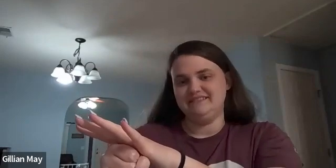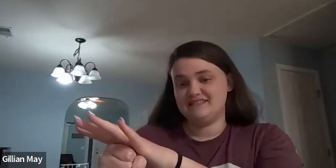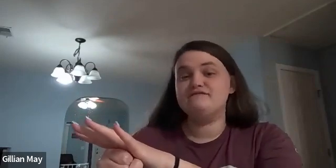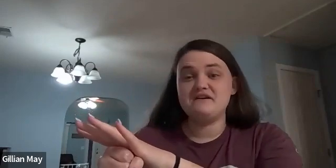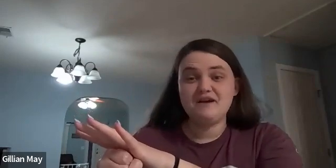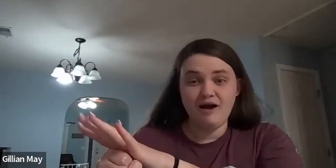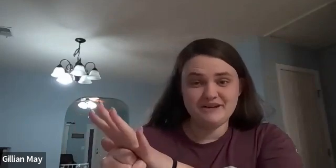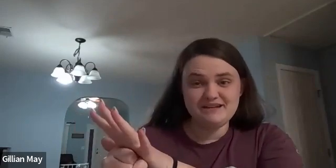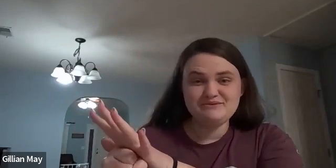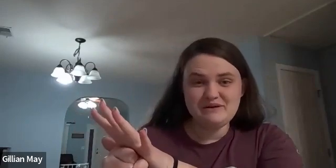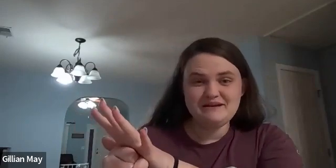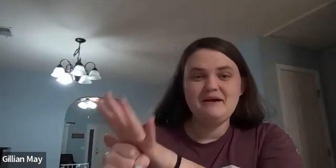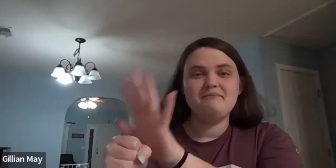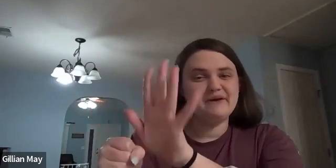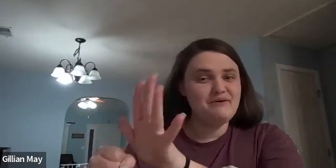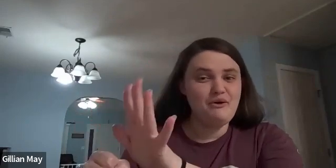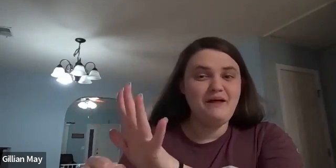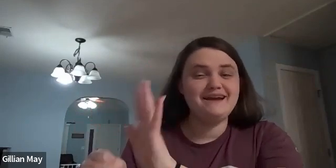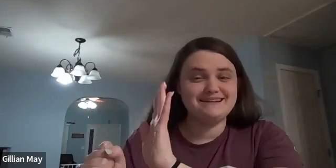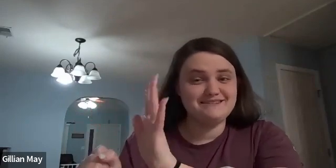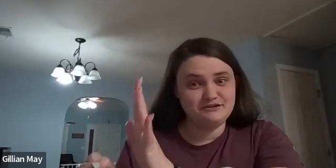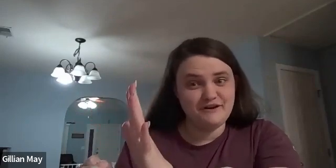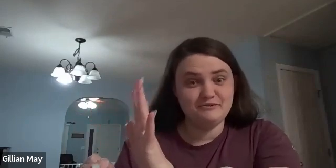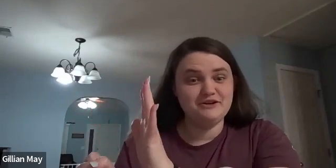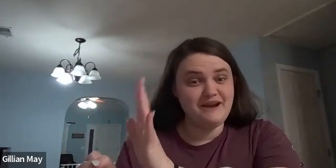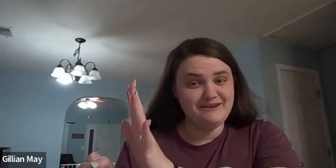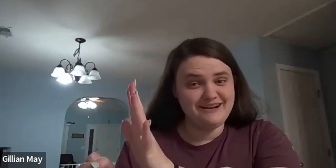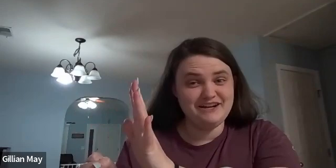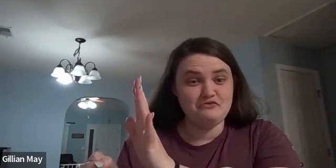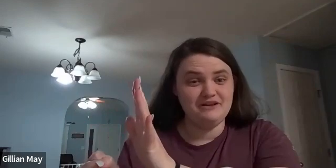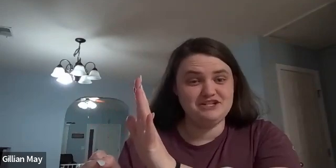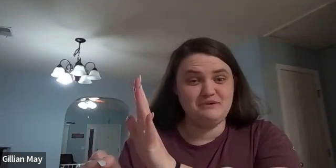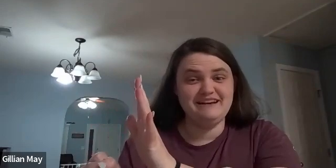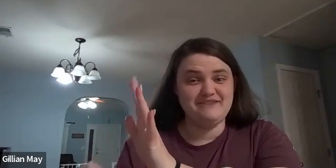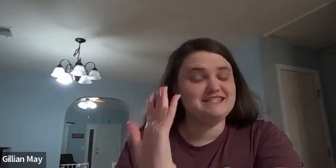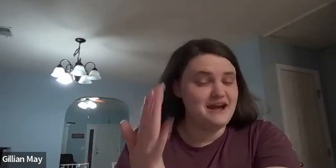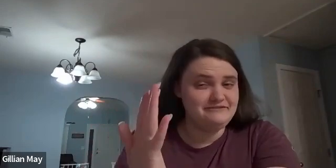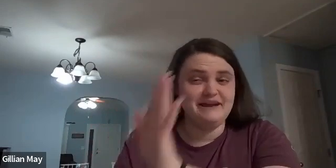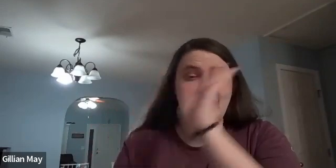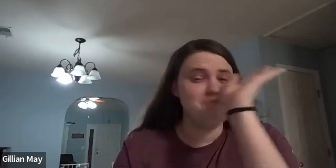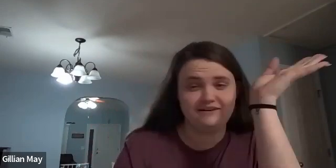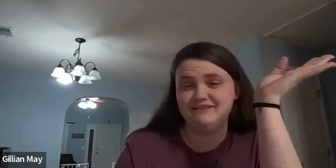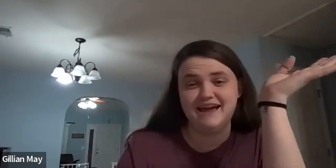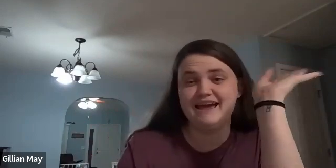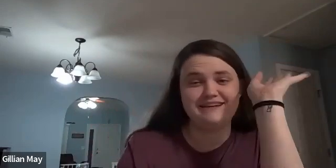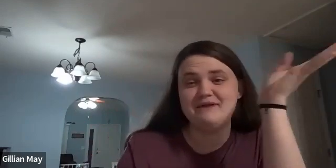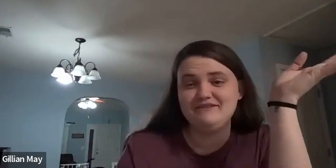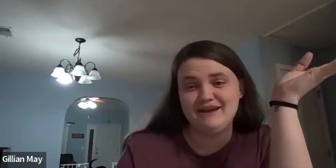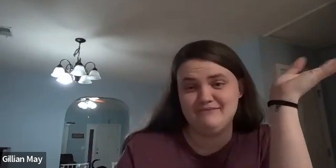That's a very complicated one, but I won't lie, it is a little fun. When you're angry and you're really just wanting to, it's kind of fun. I'm not going to lie. I can't believe that I'm